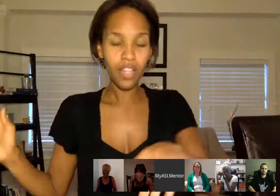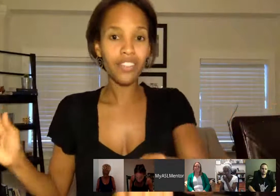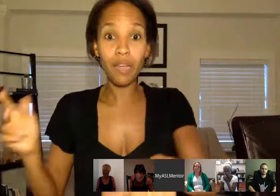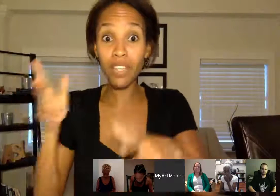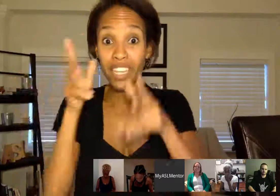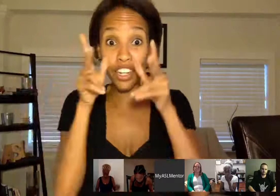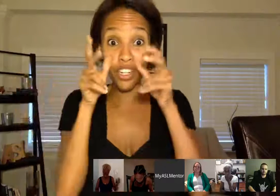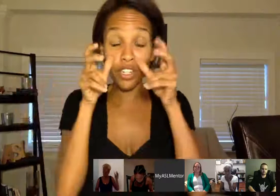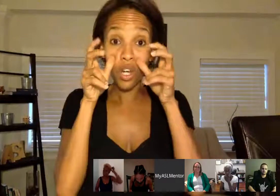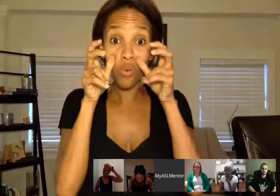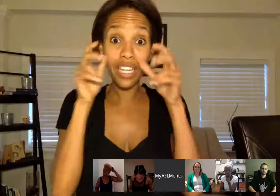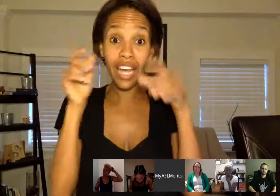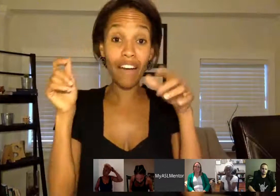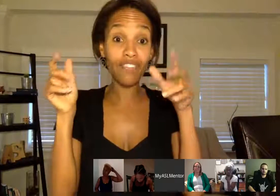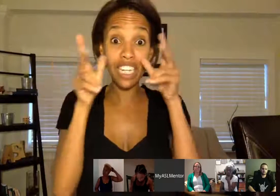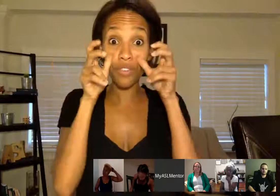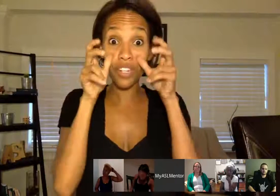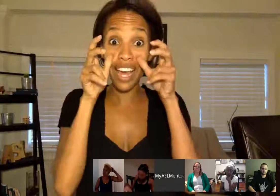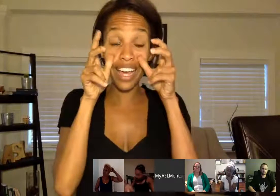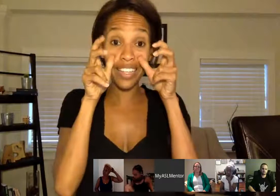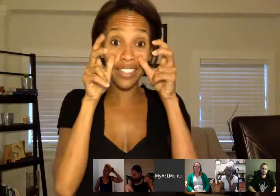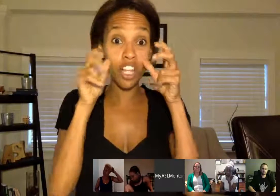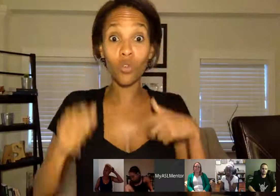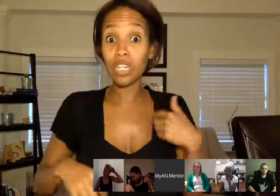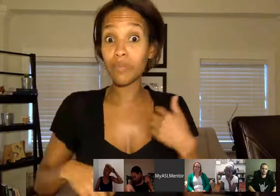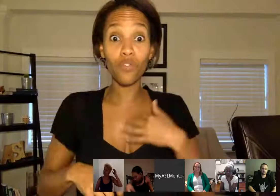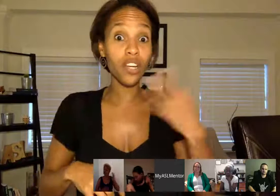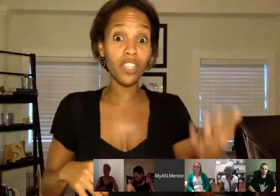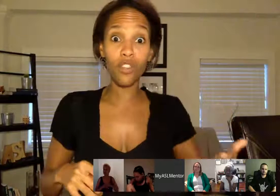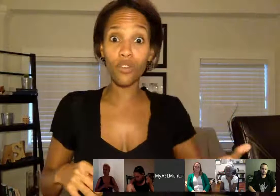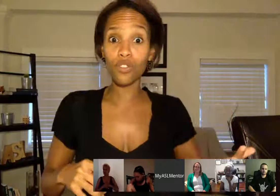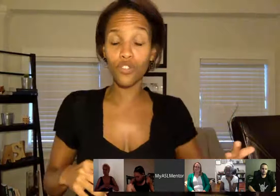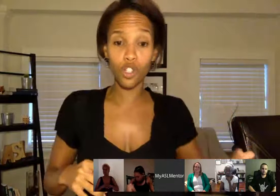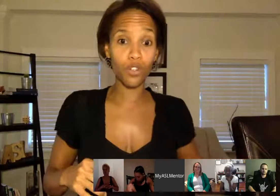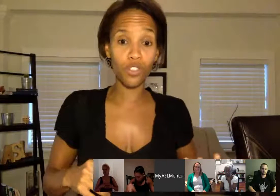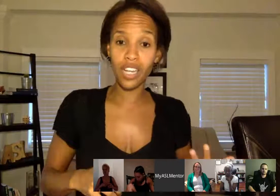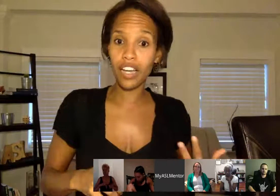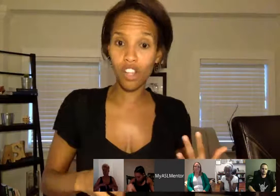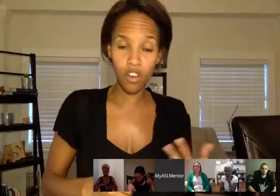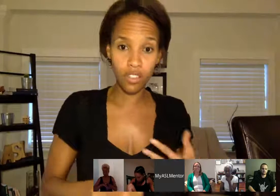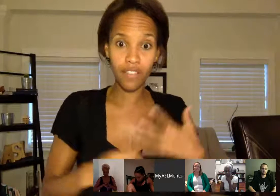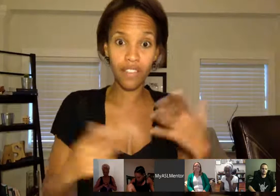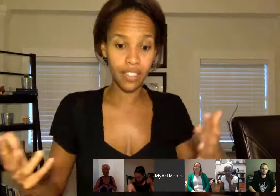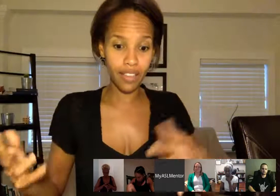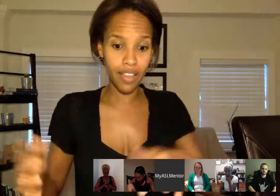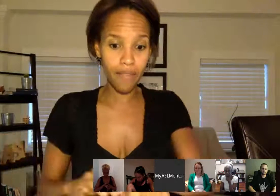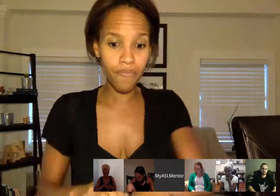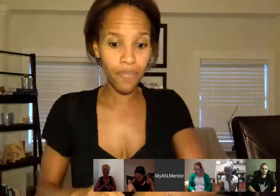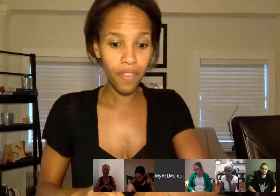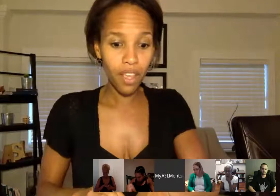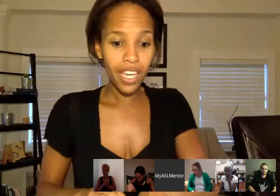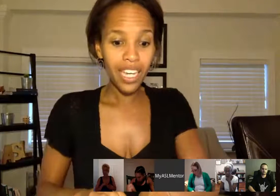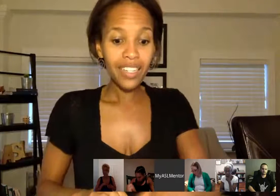Okay, same thing here. We have to get rid of that ASL, or we're going to be voicing those first-person dialogues and things like